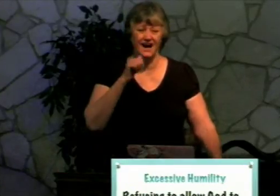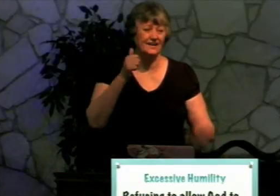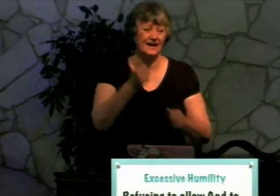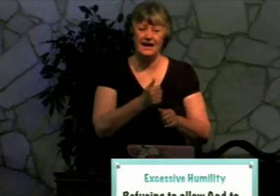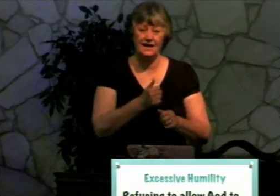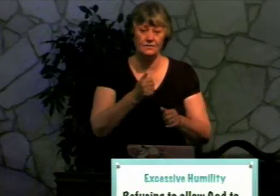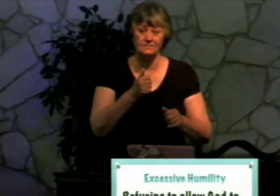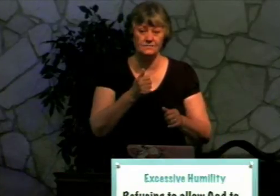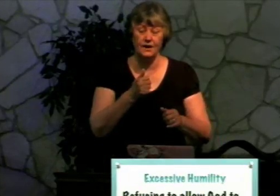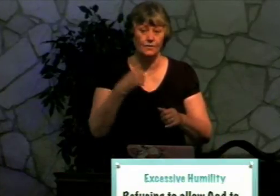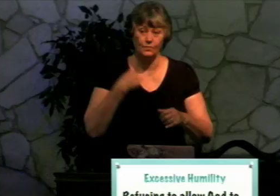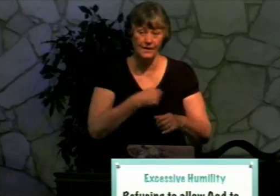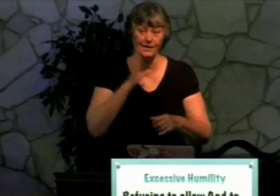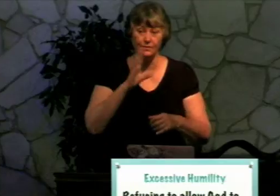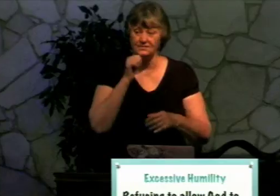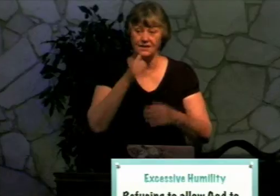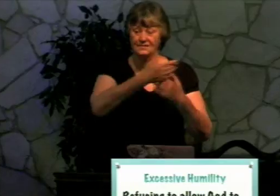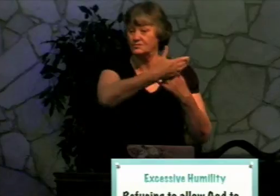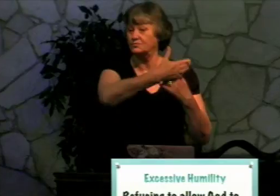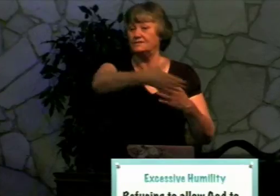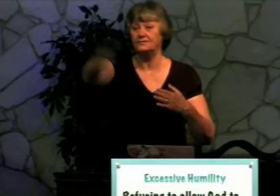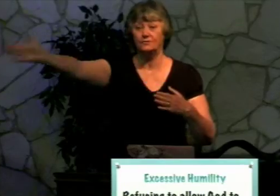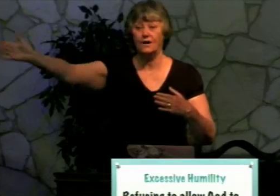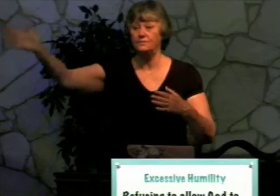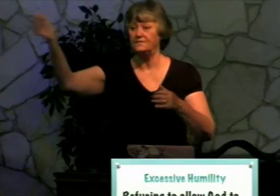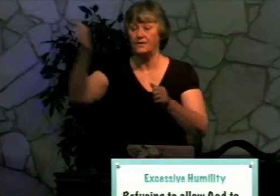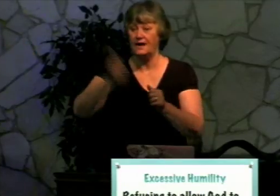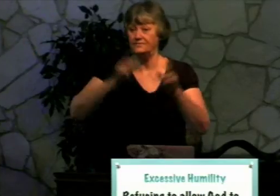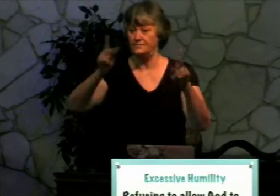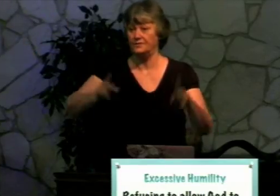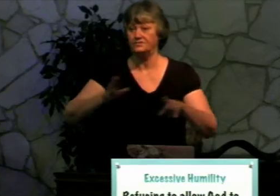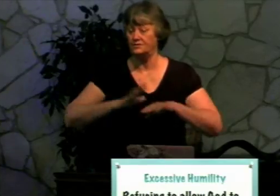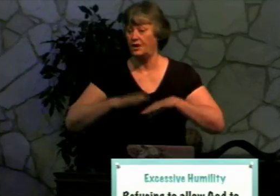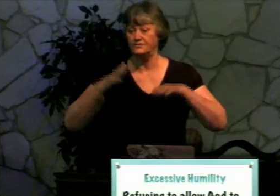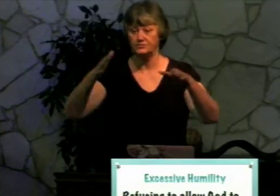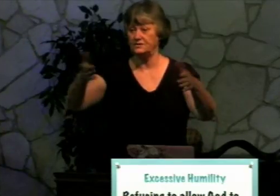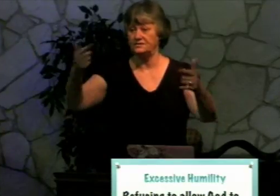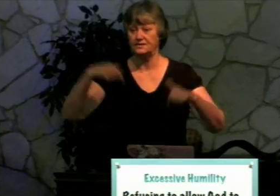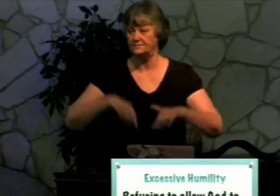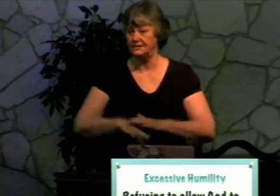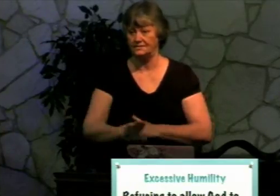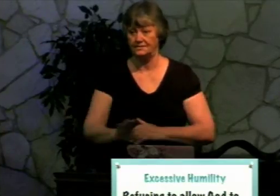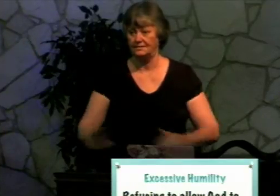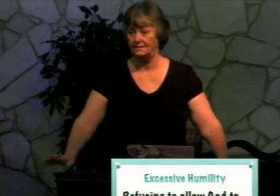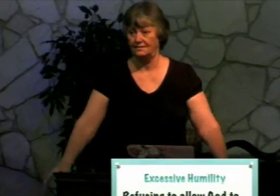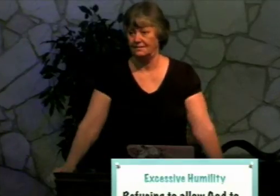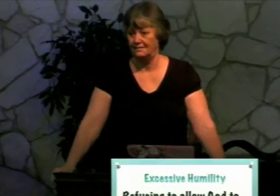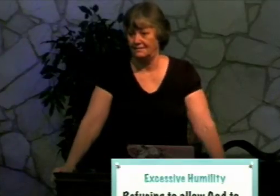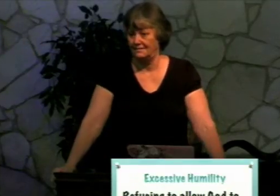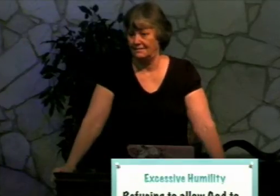Not, you know, we will not swing the door open for every person on the street to come in.